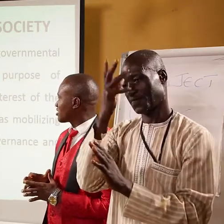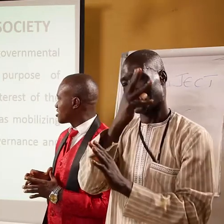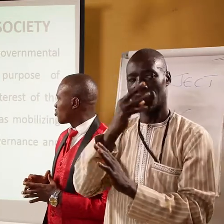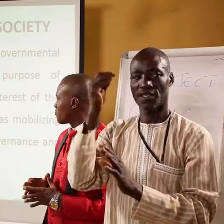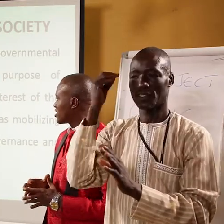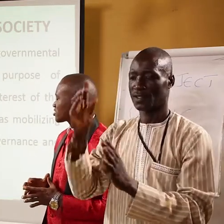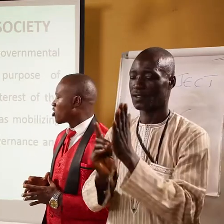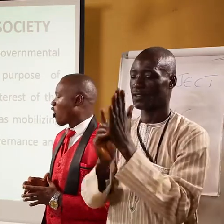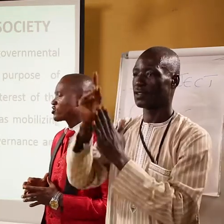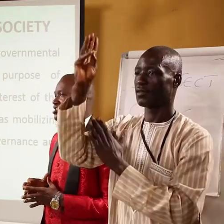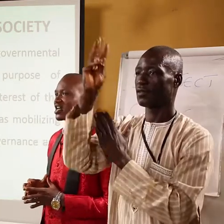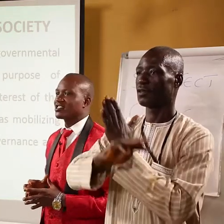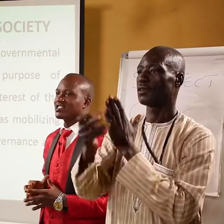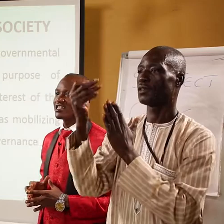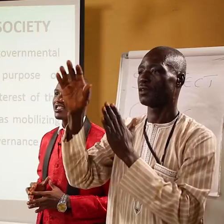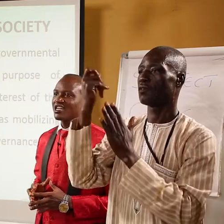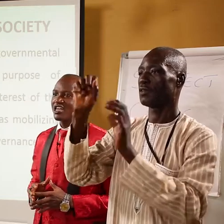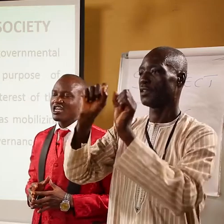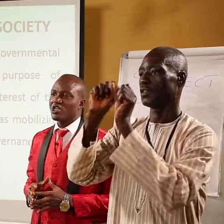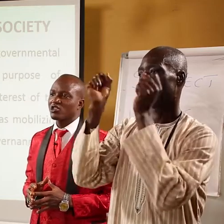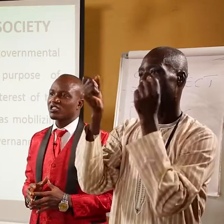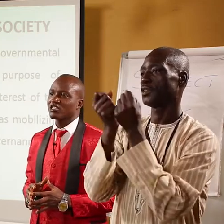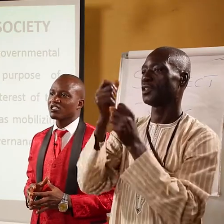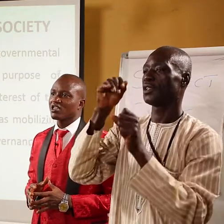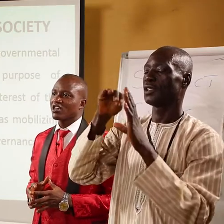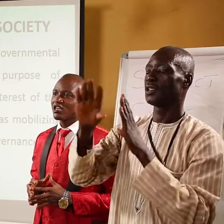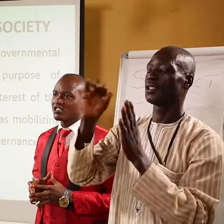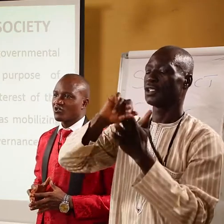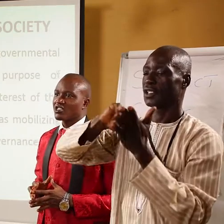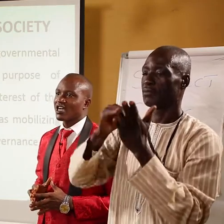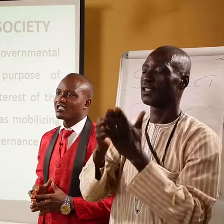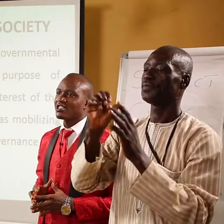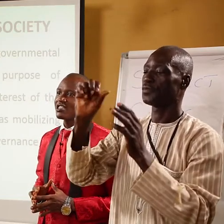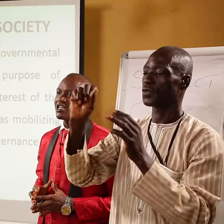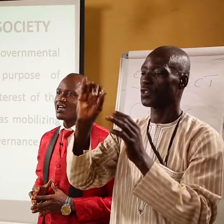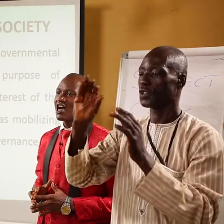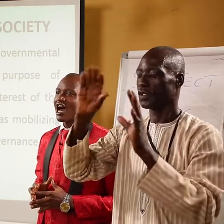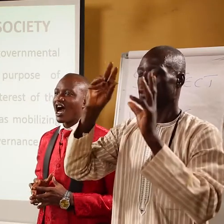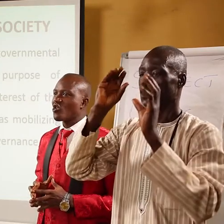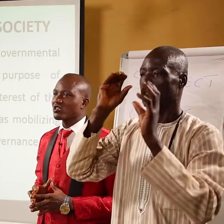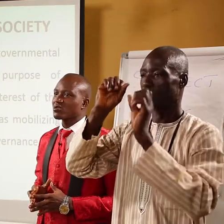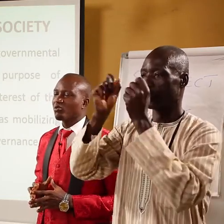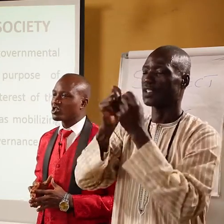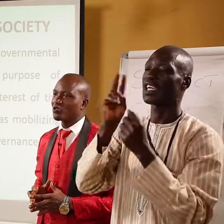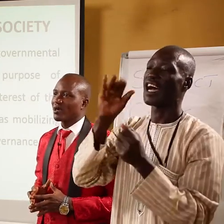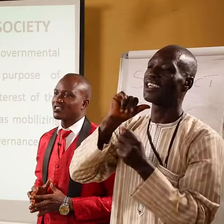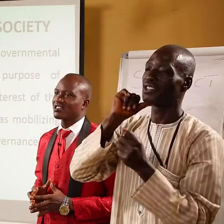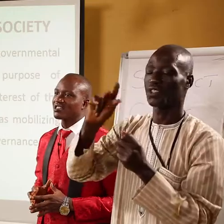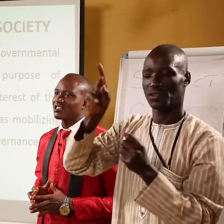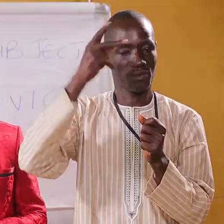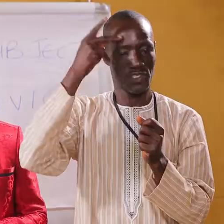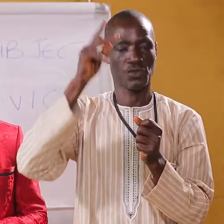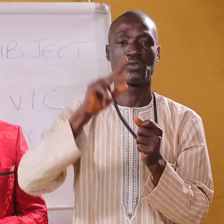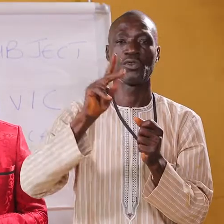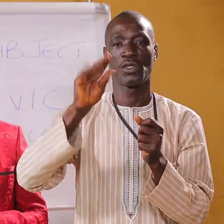and development of the society. In a nutshell, civil society are not political